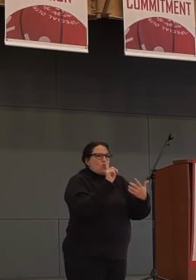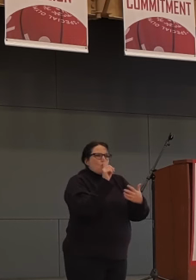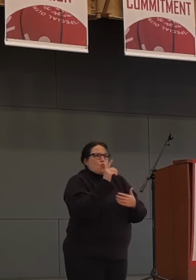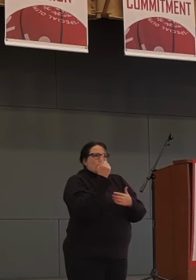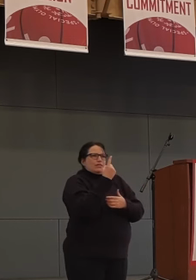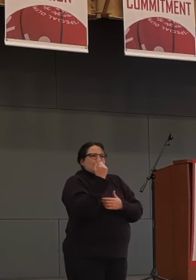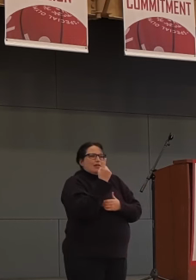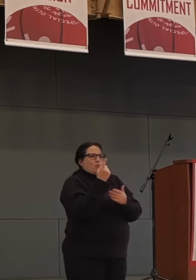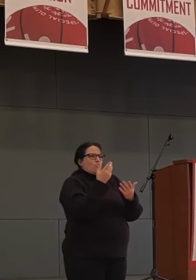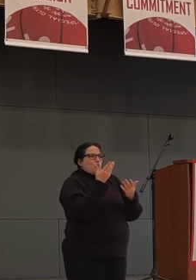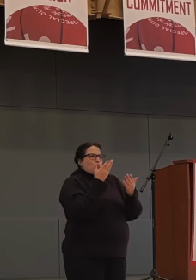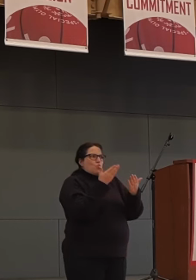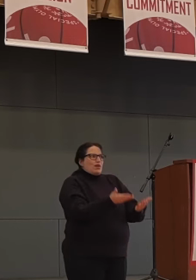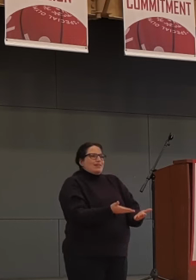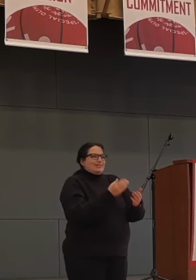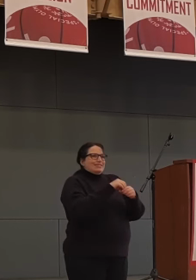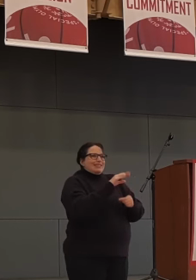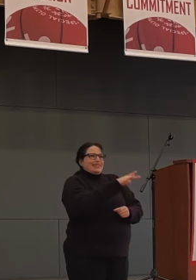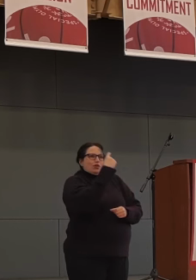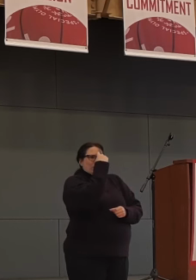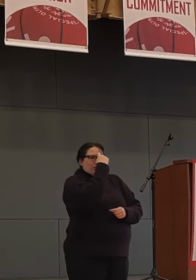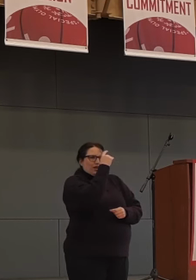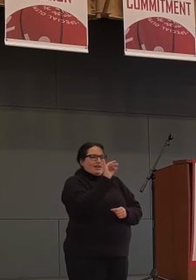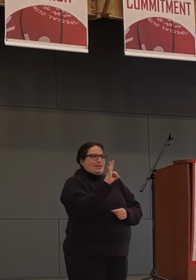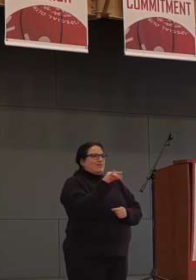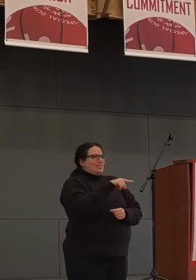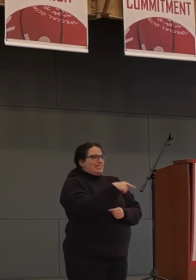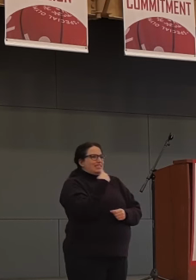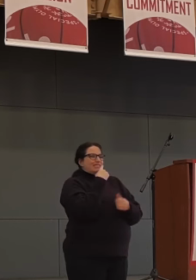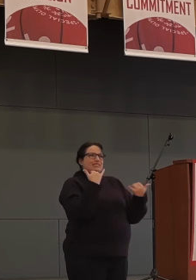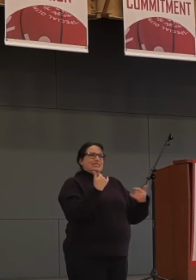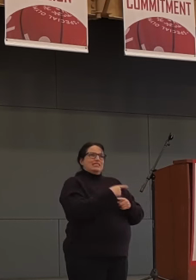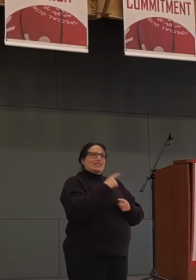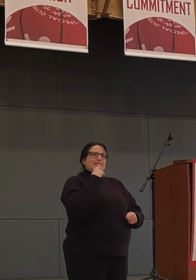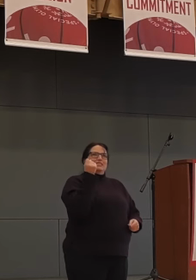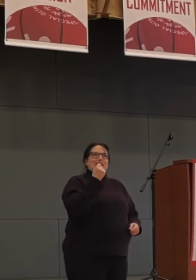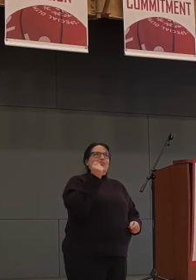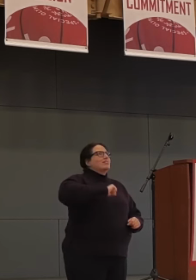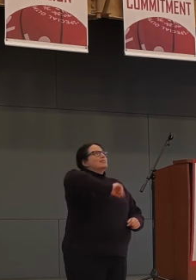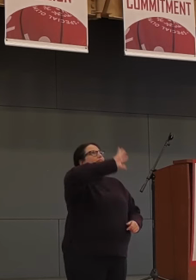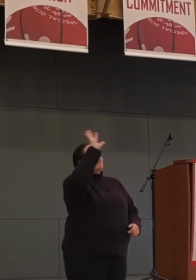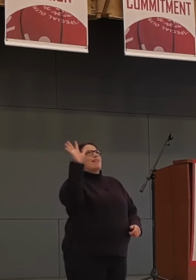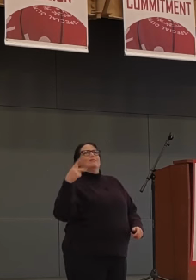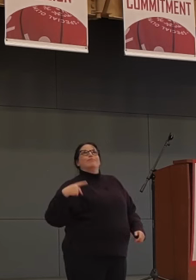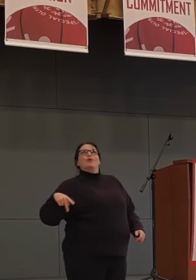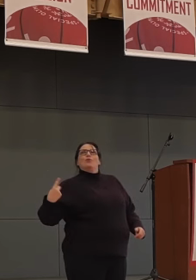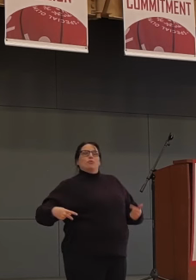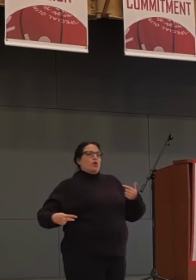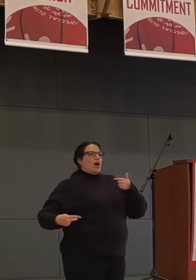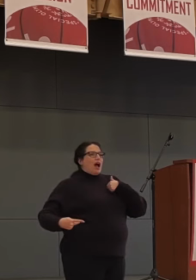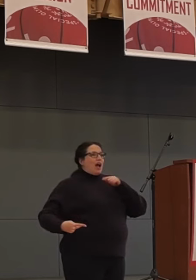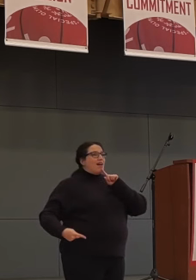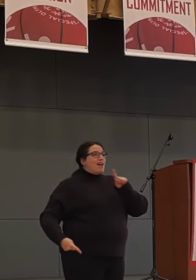is Saturday and the sky is purple, my answer can be, okay.